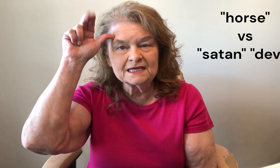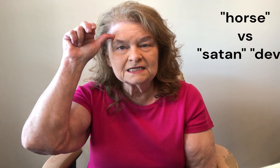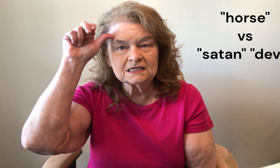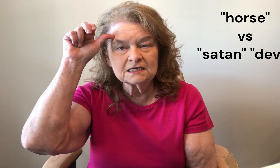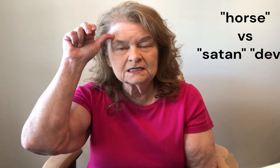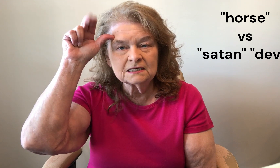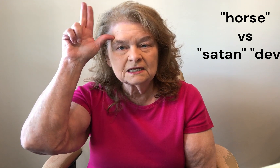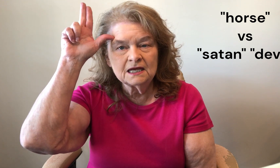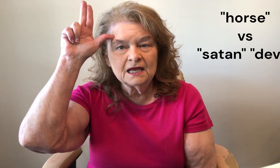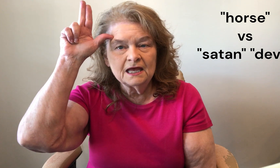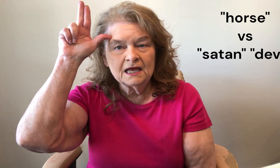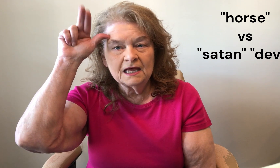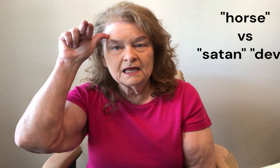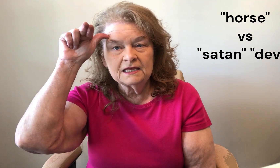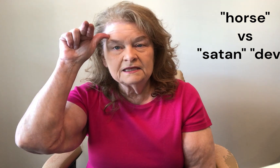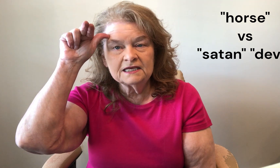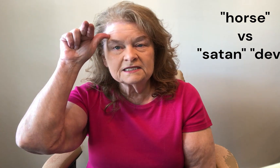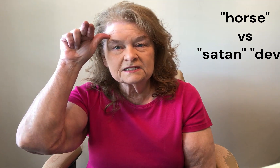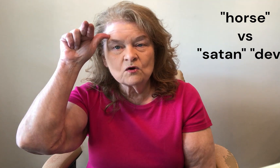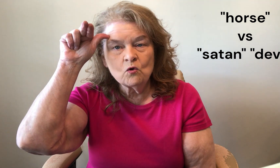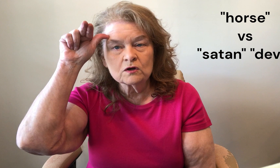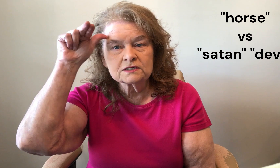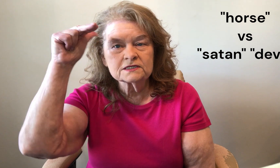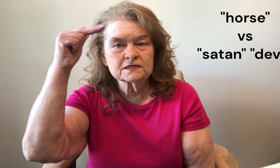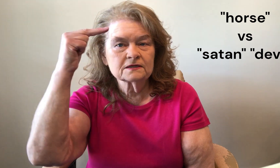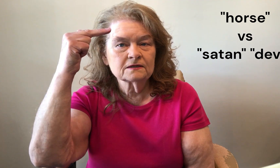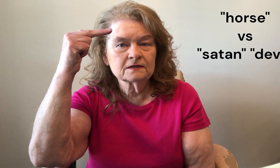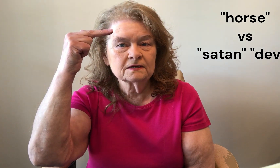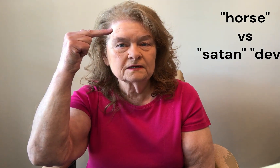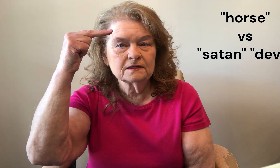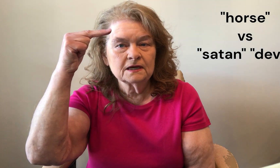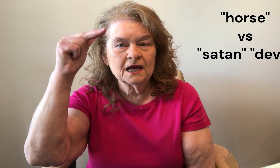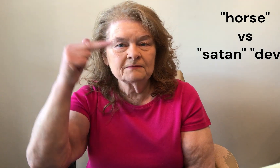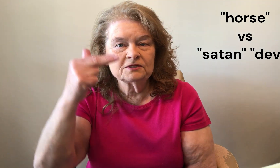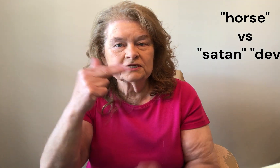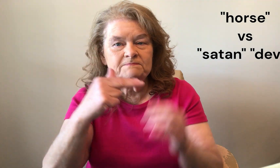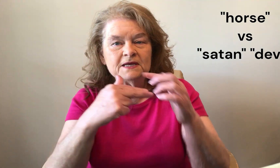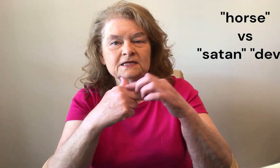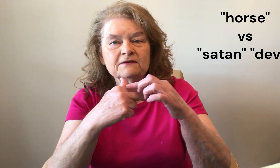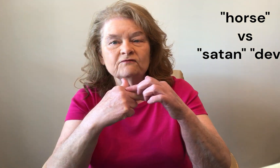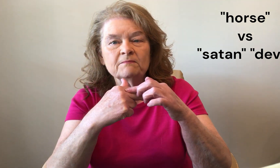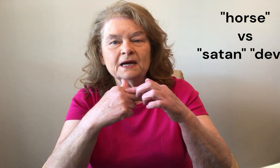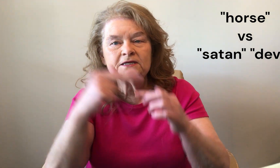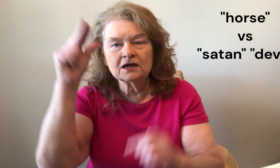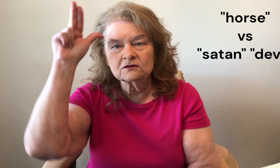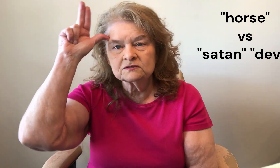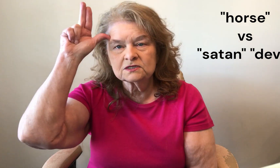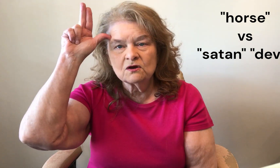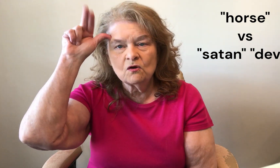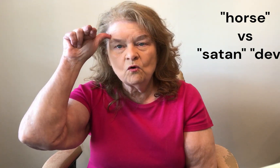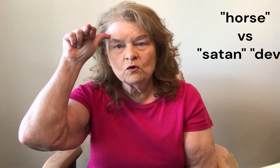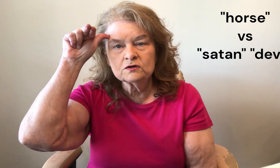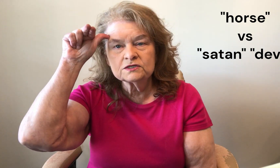Satan. This is horse. I'm just bending from my knuckles. Horse,